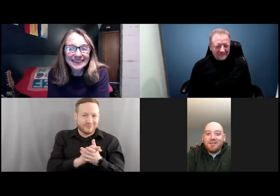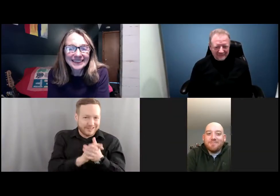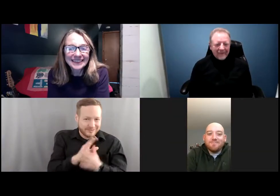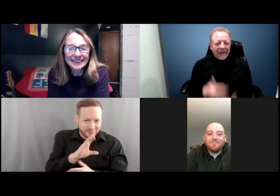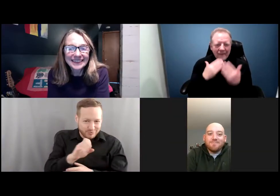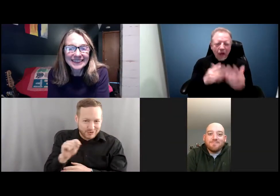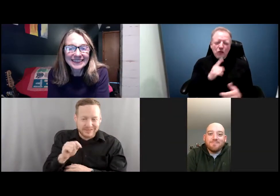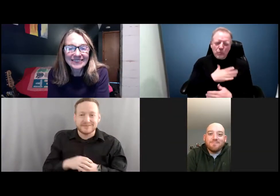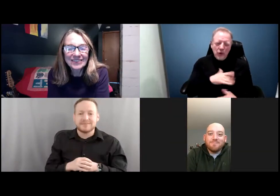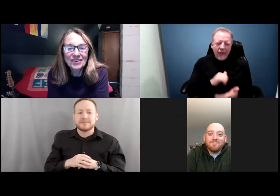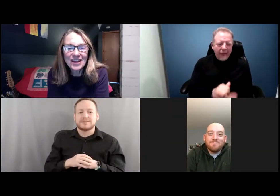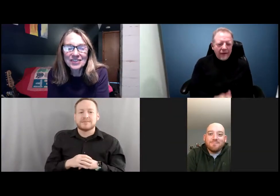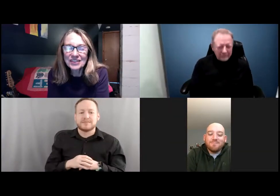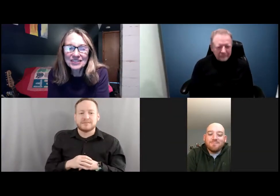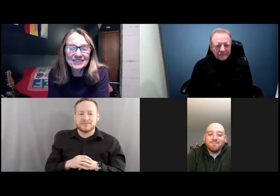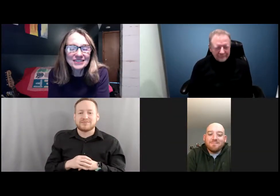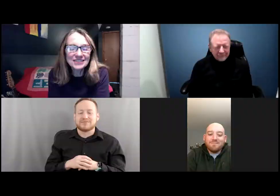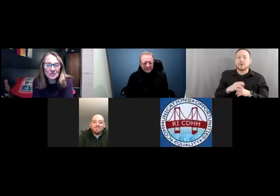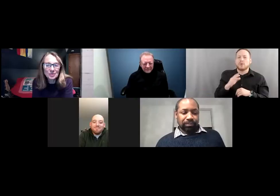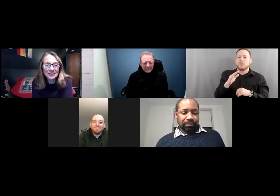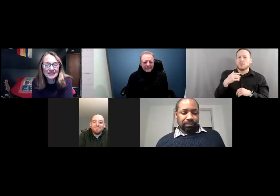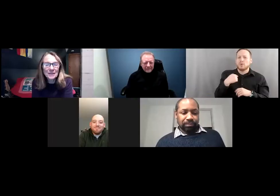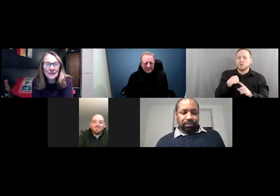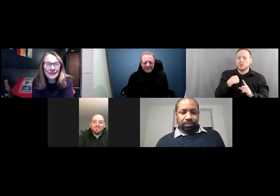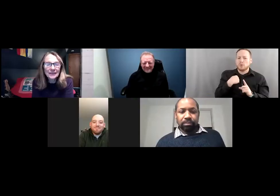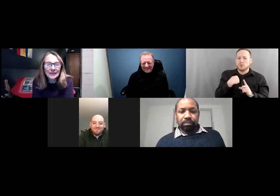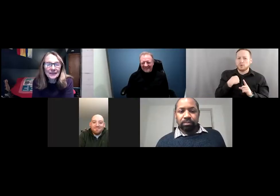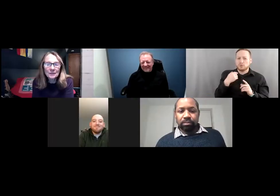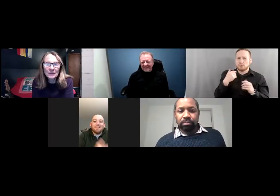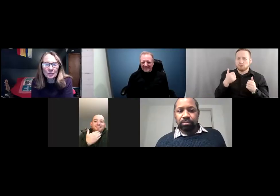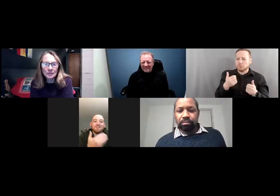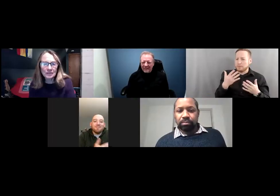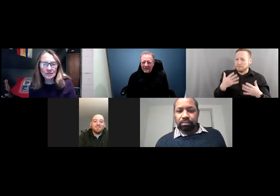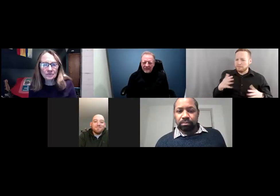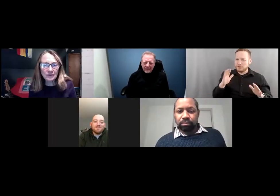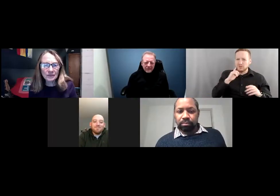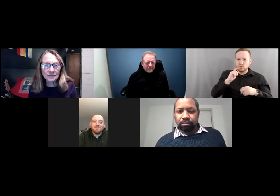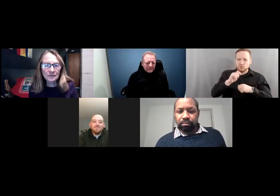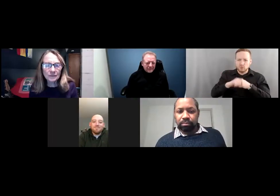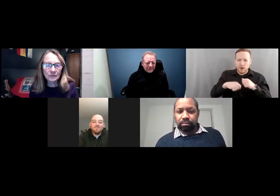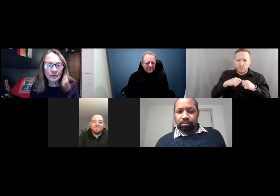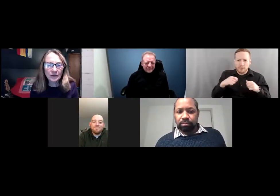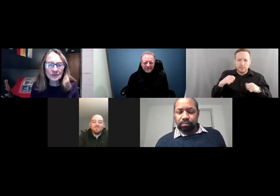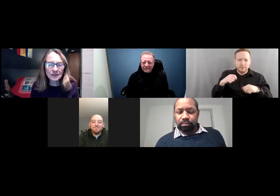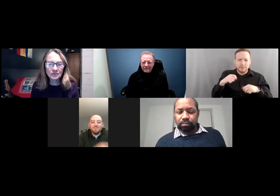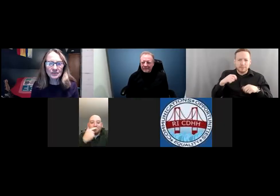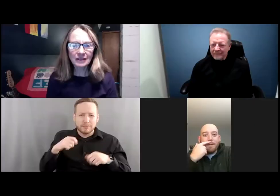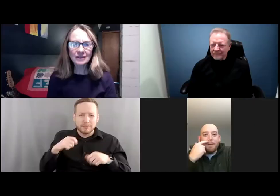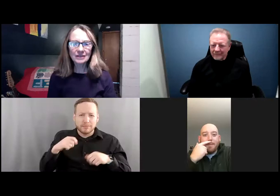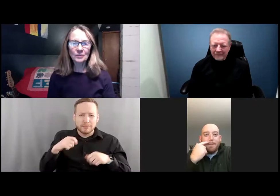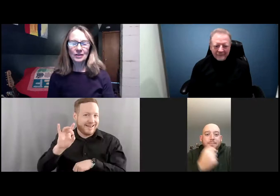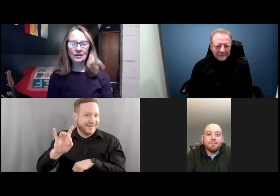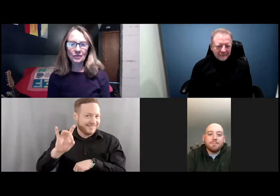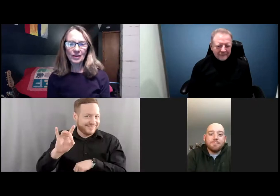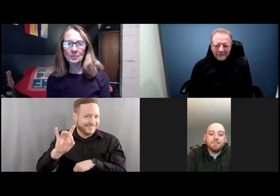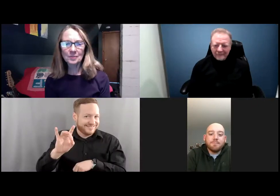appreciate it. Good. Well, congratulations to you, Brett. I believe we're all set for tonight and